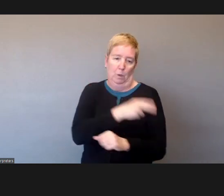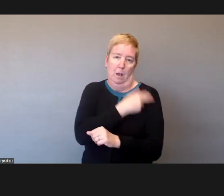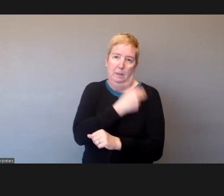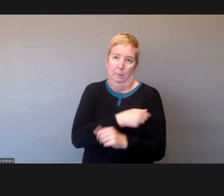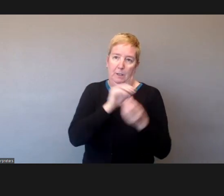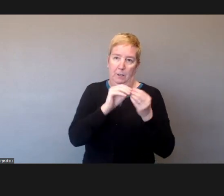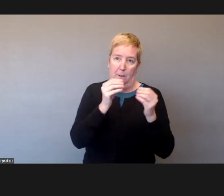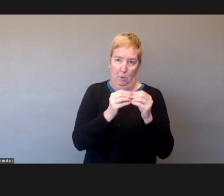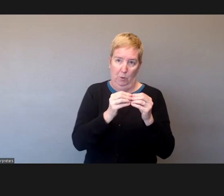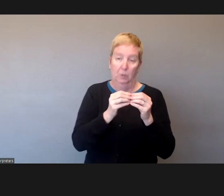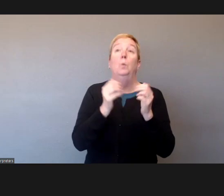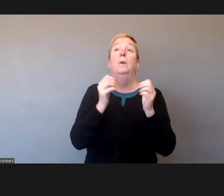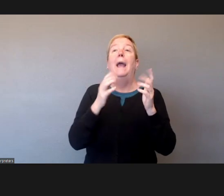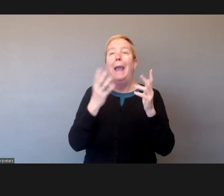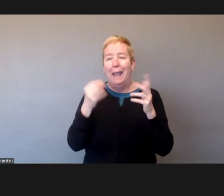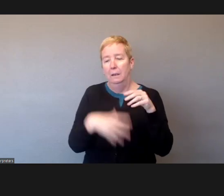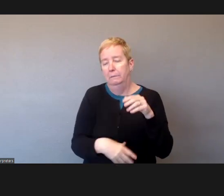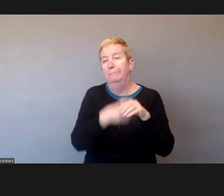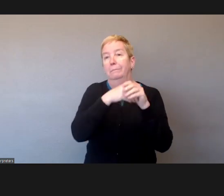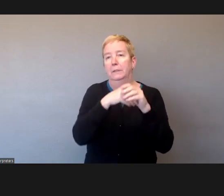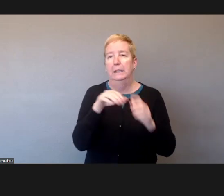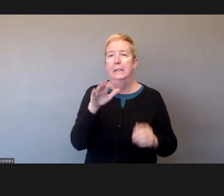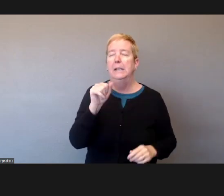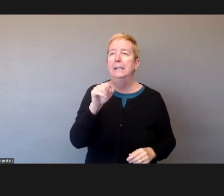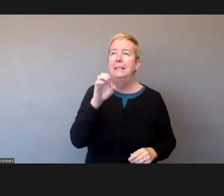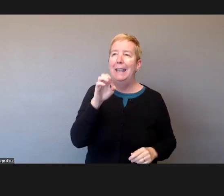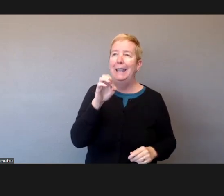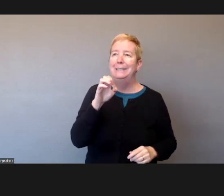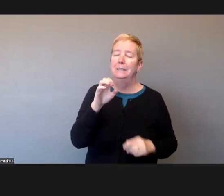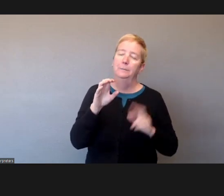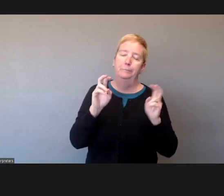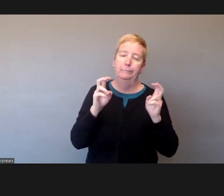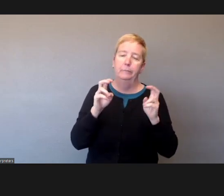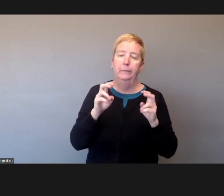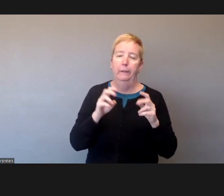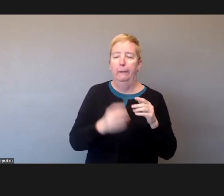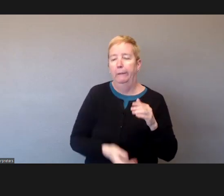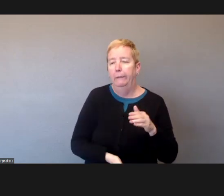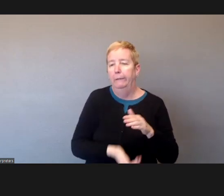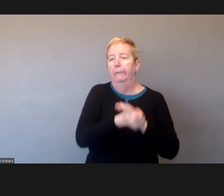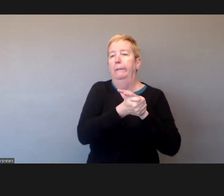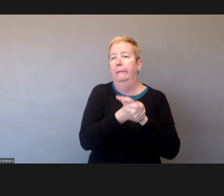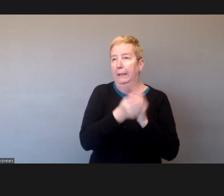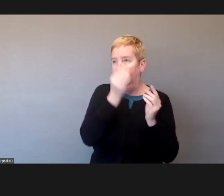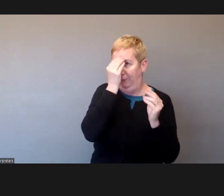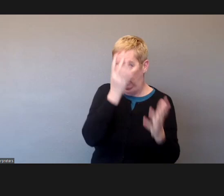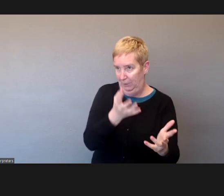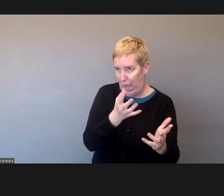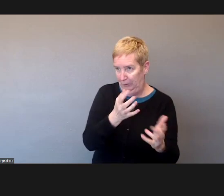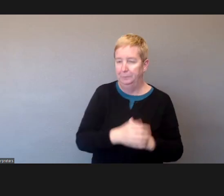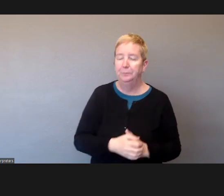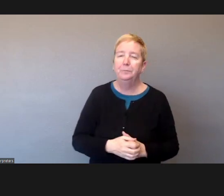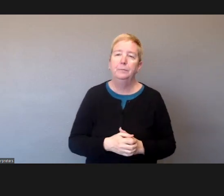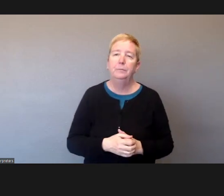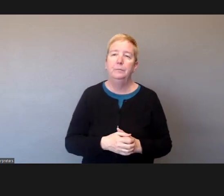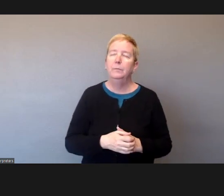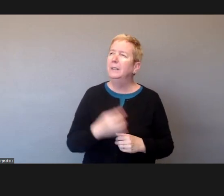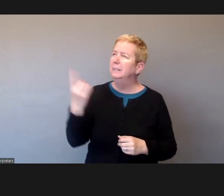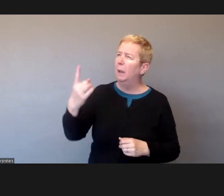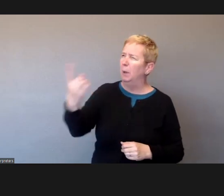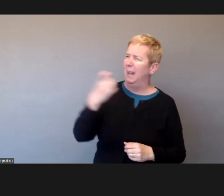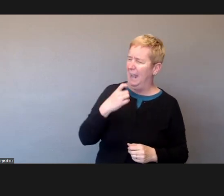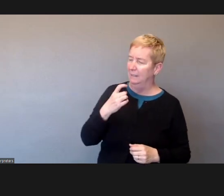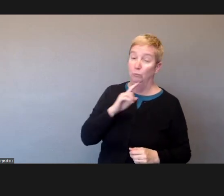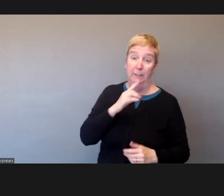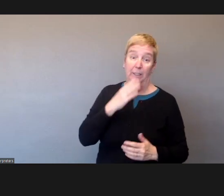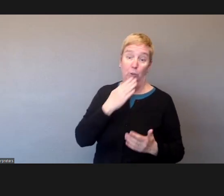a case, I'd call it a case number caveat. We don't know. Somebody else asked a really good question about, well, what